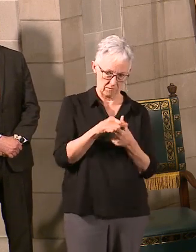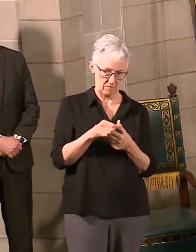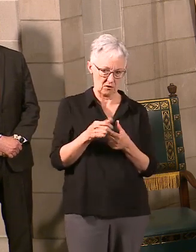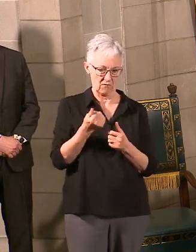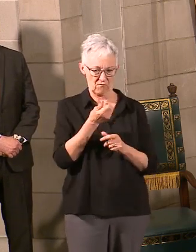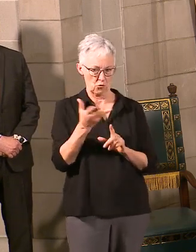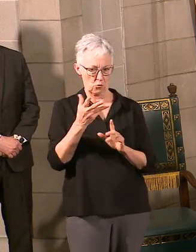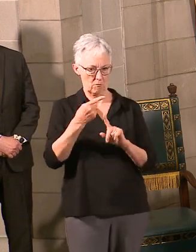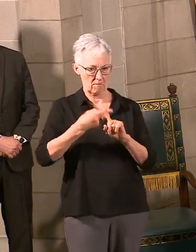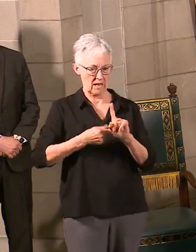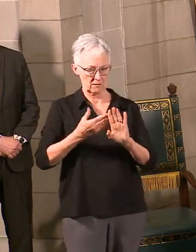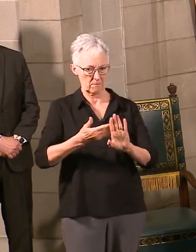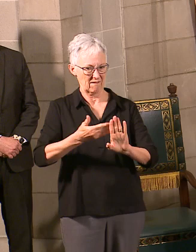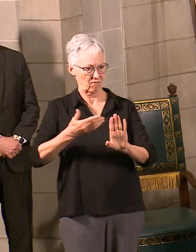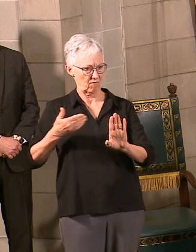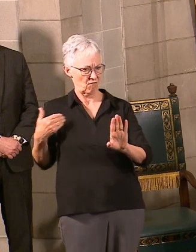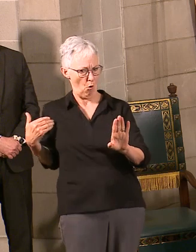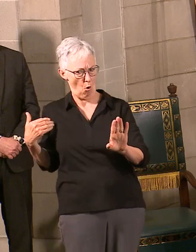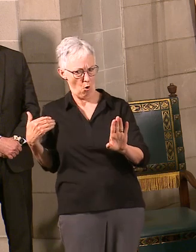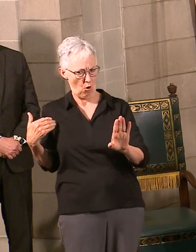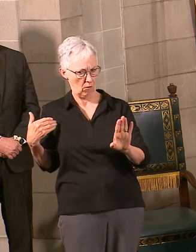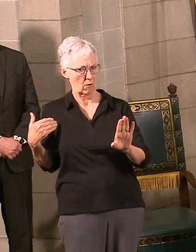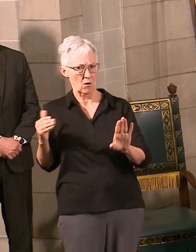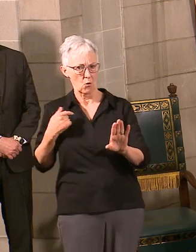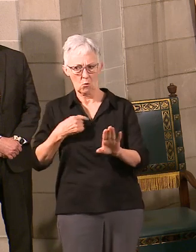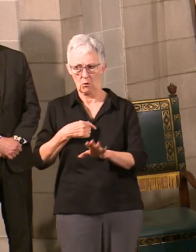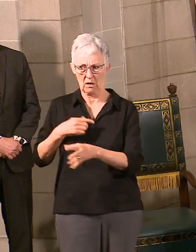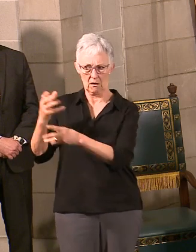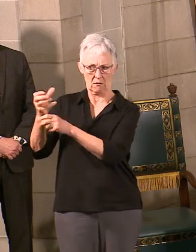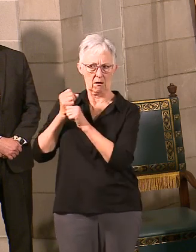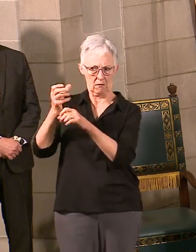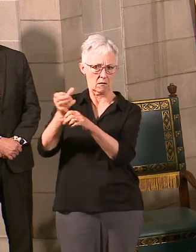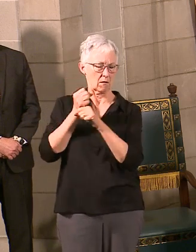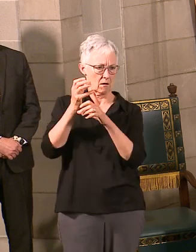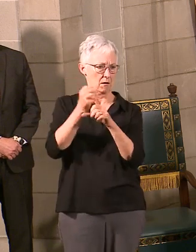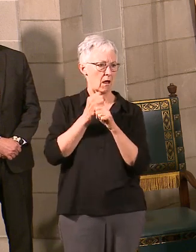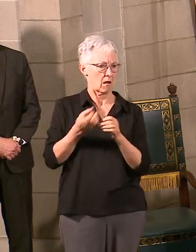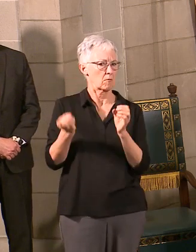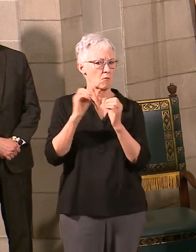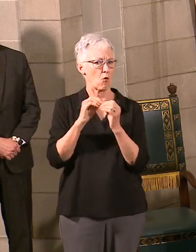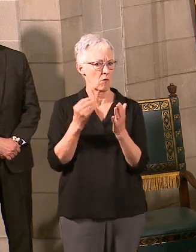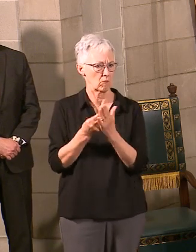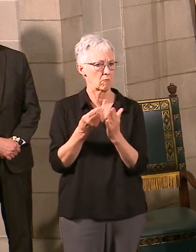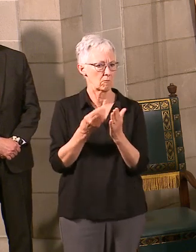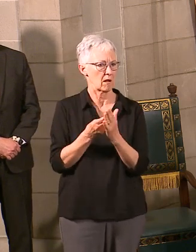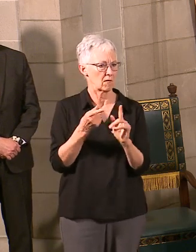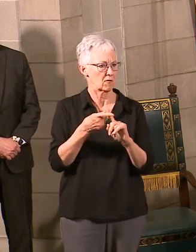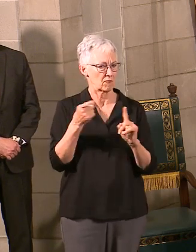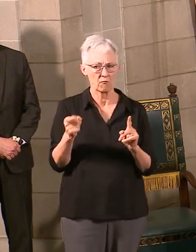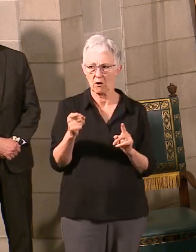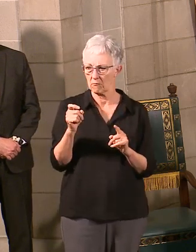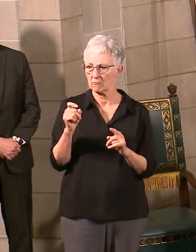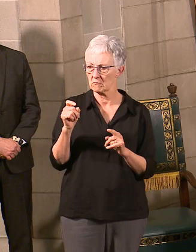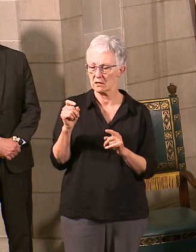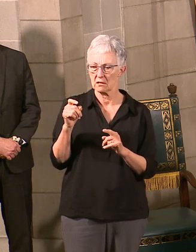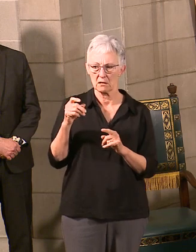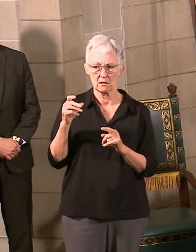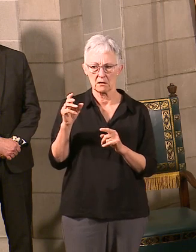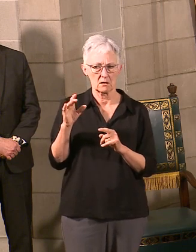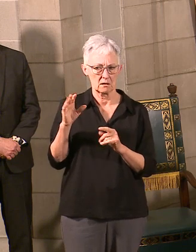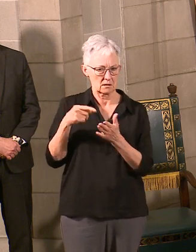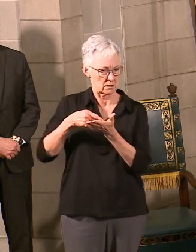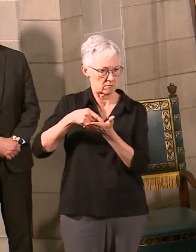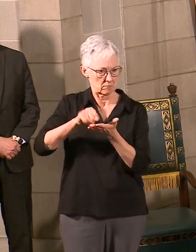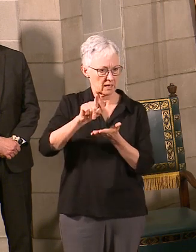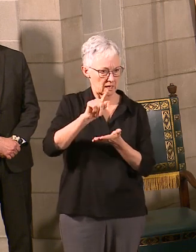So the Nebraska economy was really humming along there, and we were generating revenues that were exceeding our forecast. March